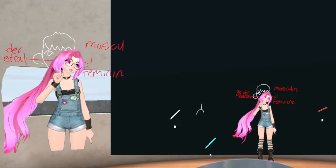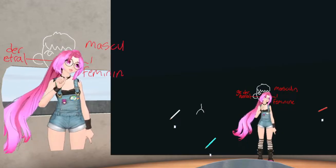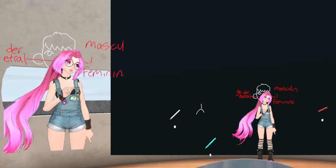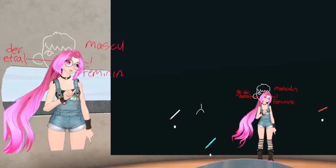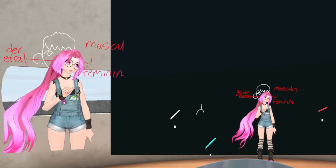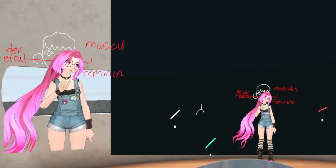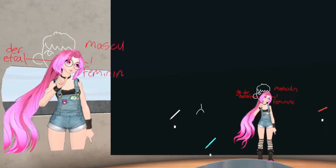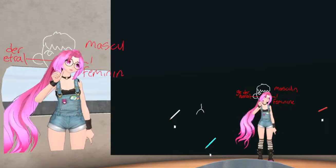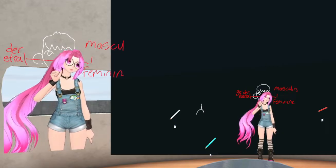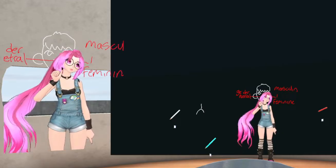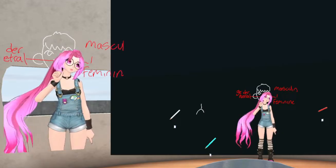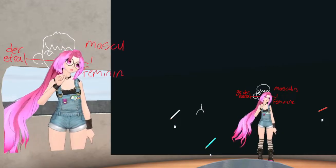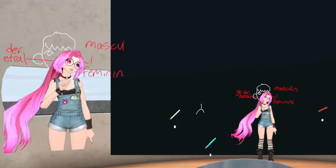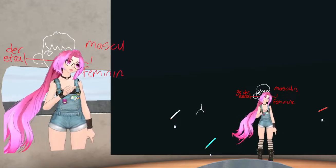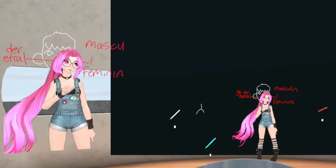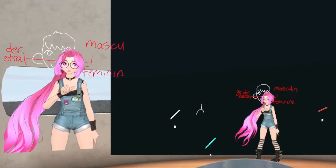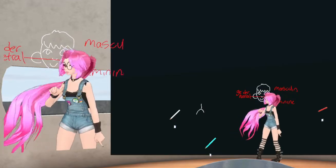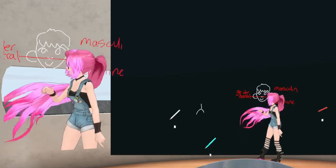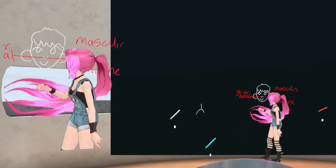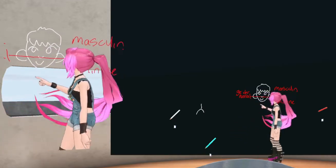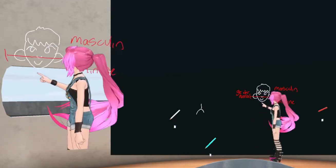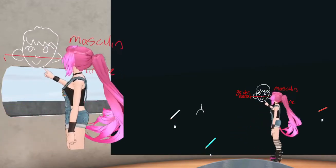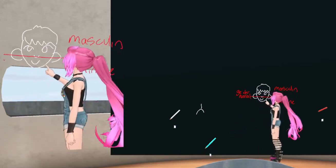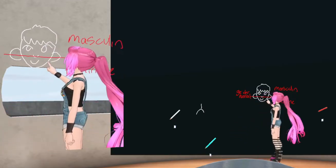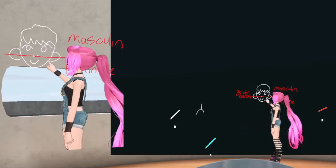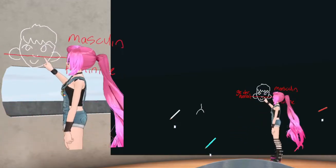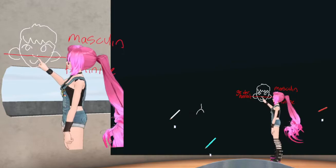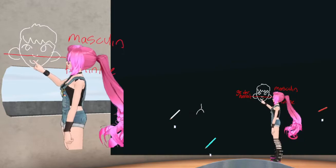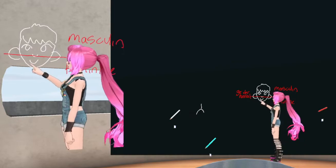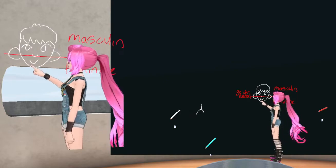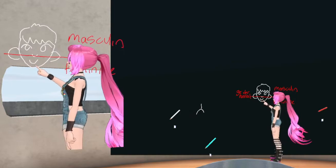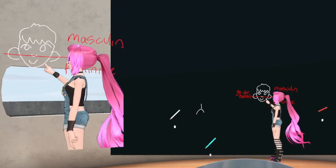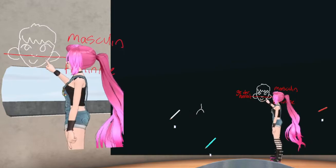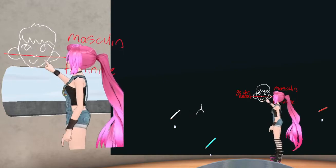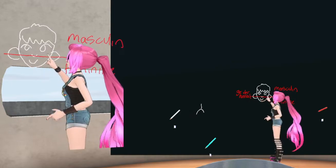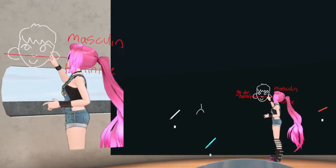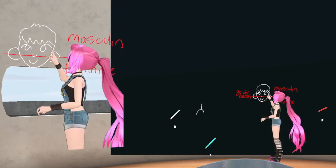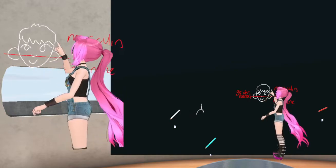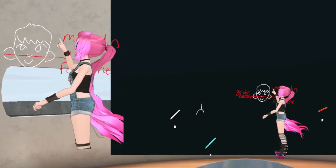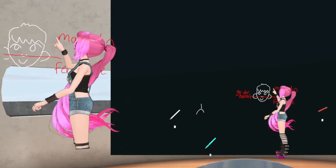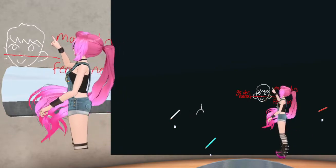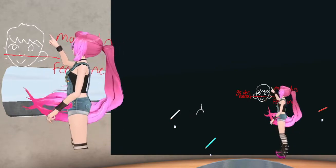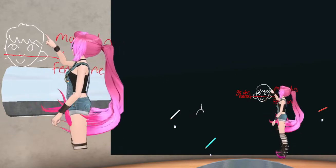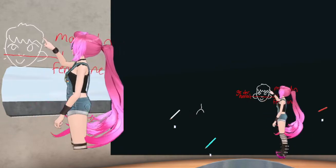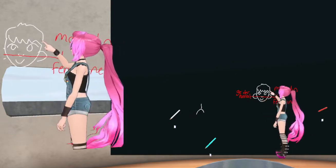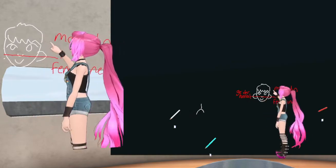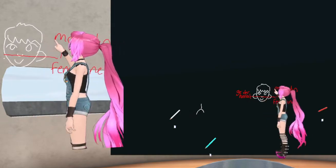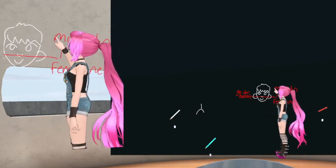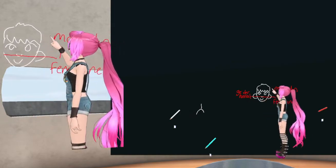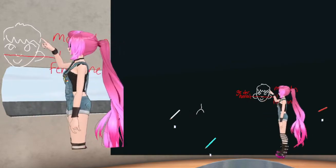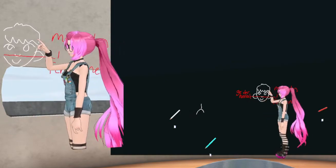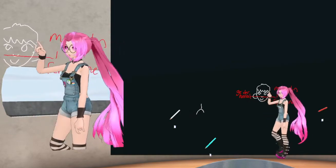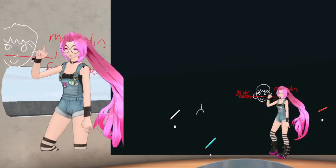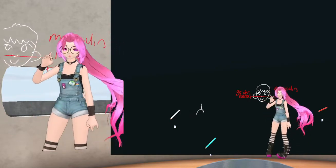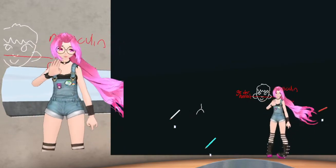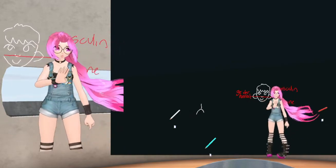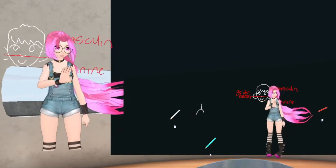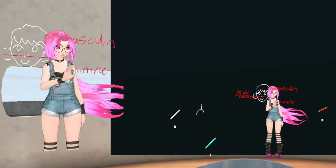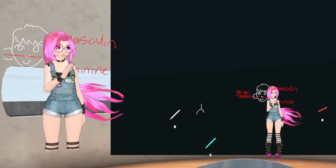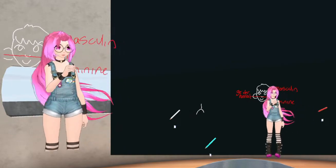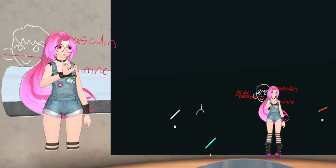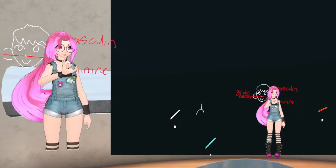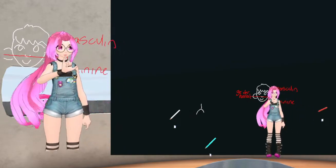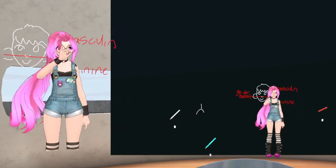down. Girl. And this is underneath that line. But then the sign for boy